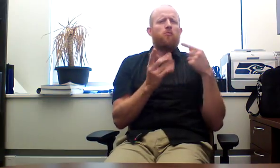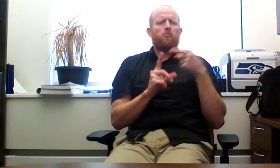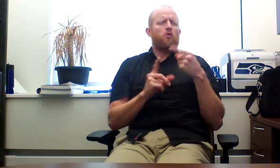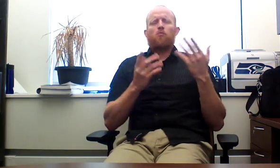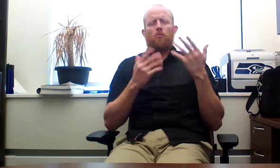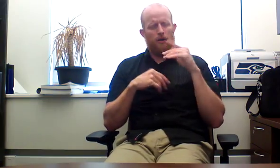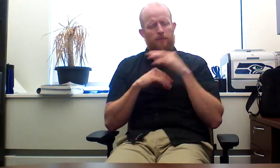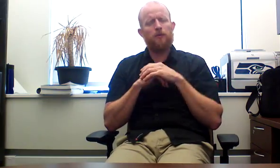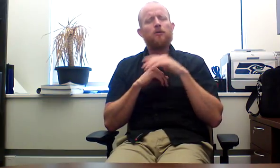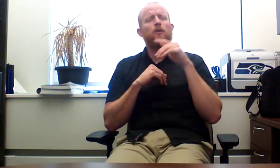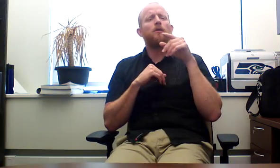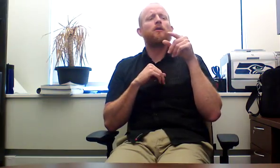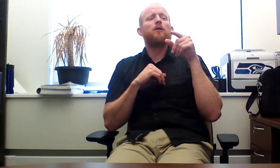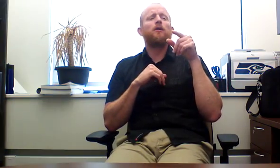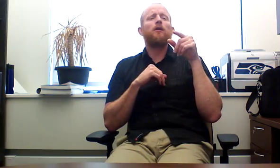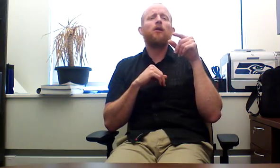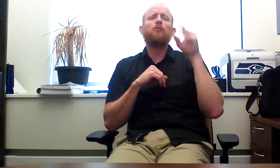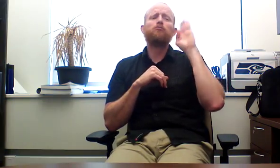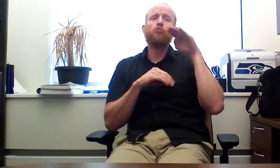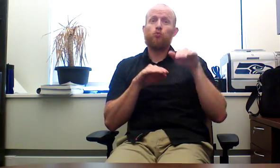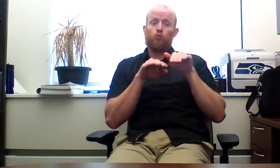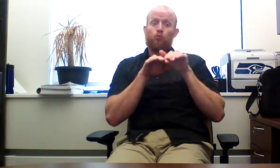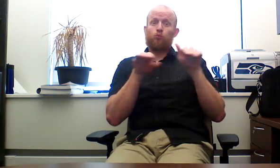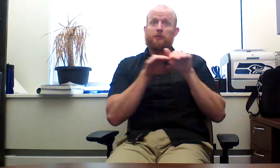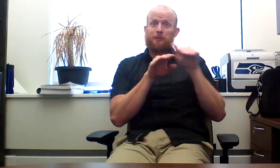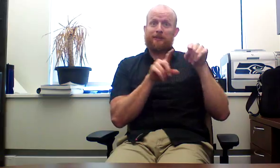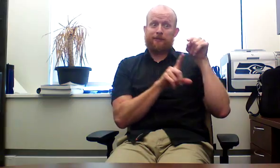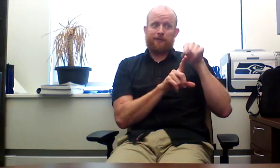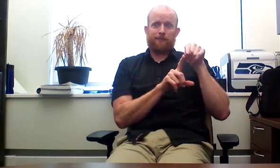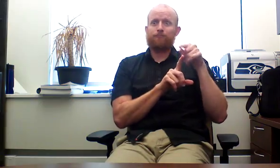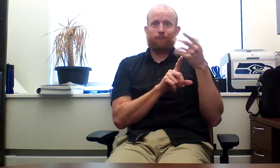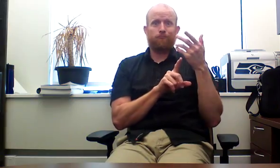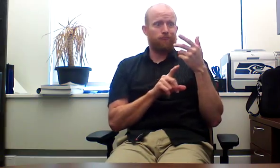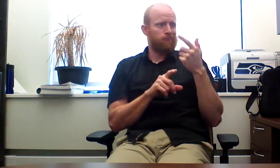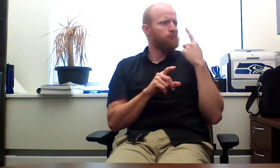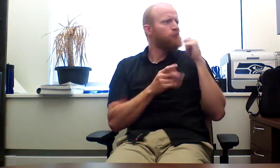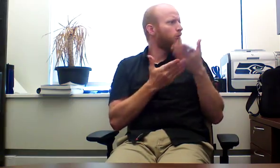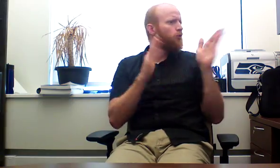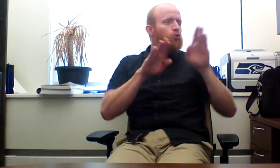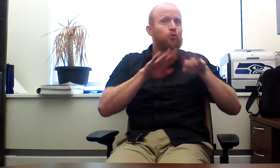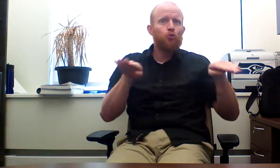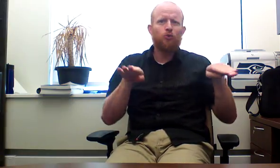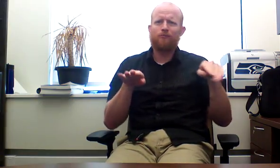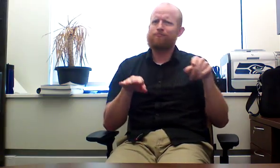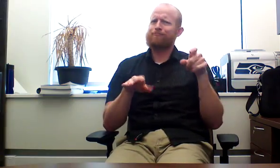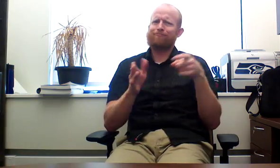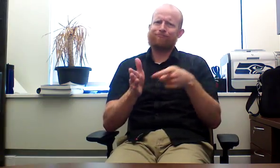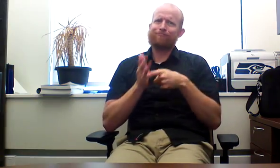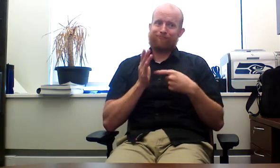So, I wanted to talk about my son, his swimming lessons,